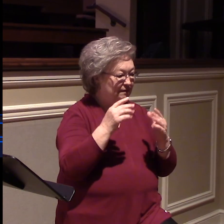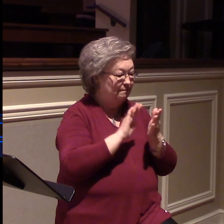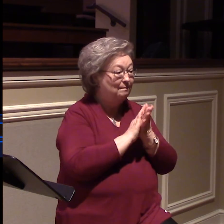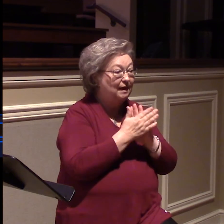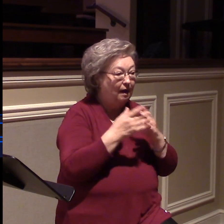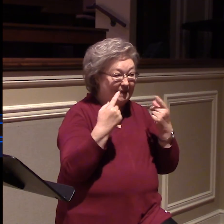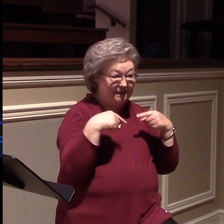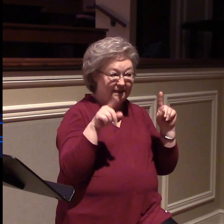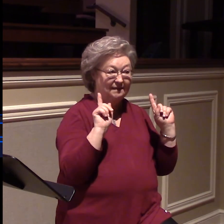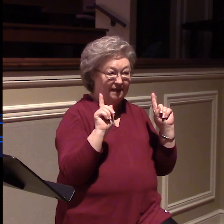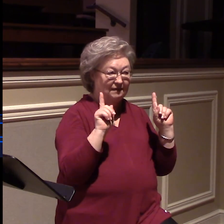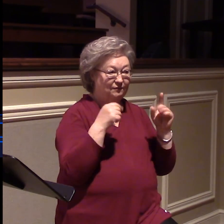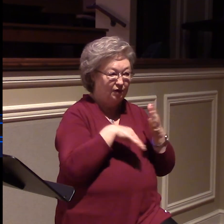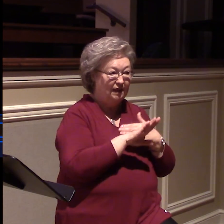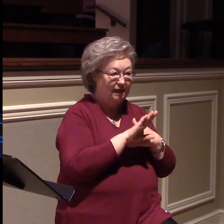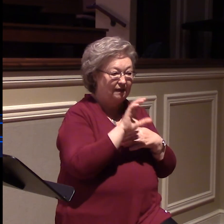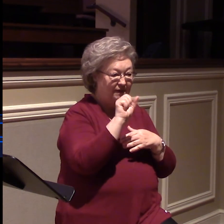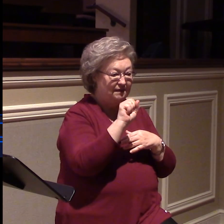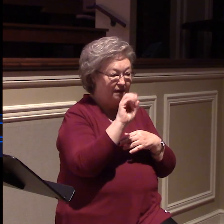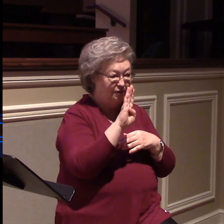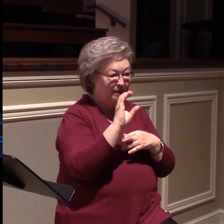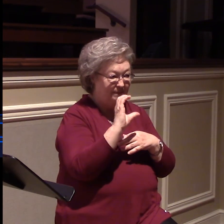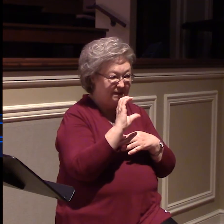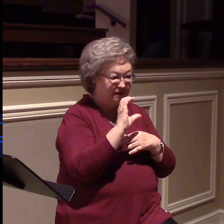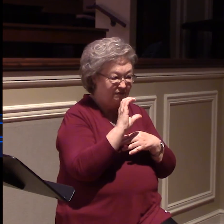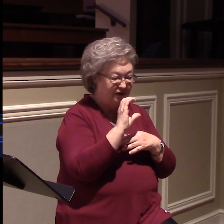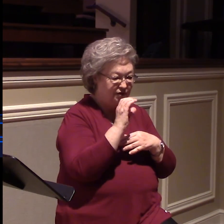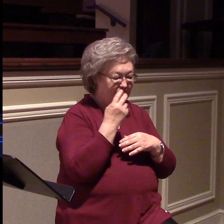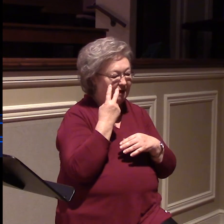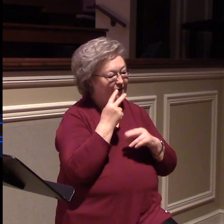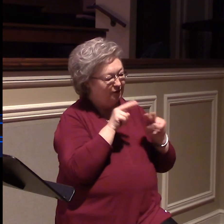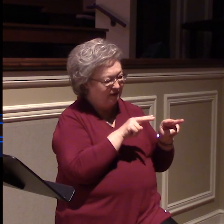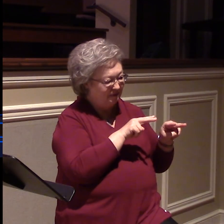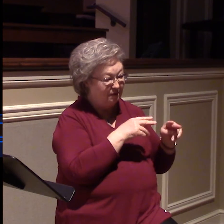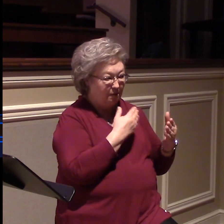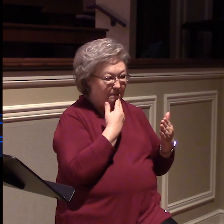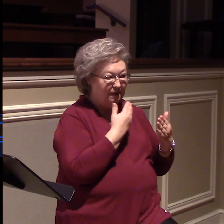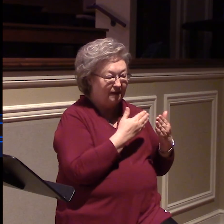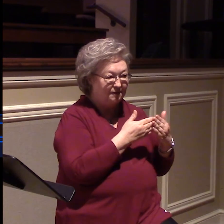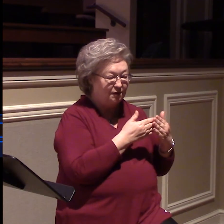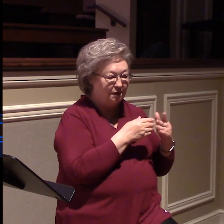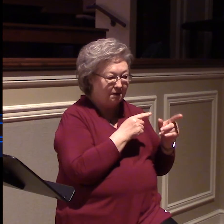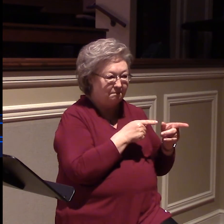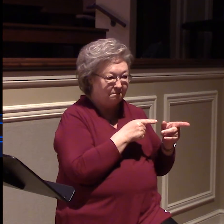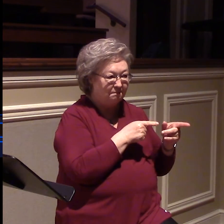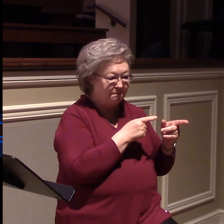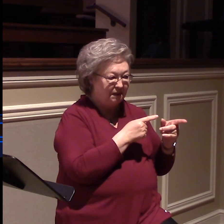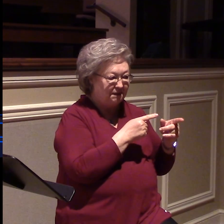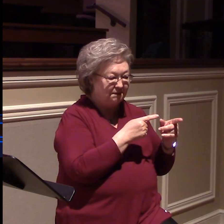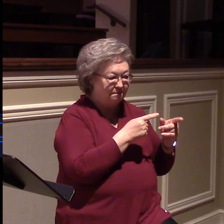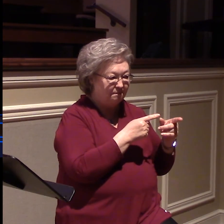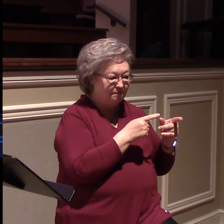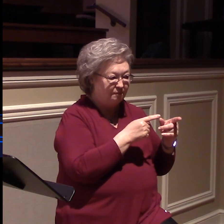fashion on and all that sort of stuff. He looked like he had it all together, but I saw something very troubling. I met him, and then with him was his family